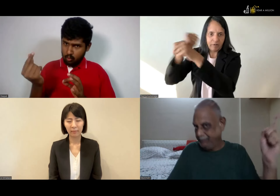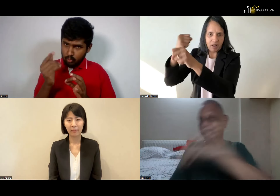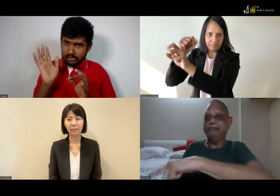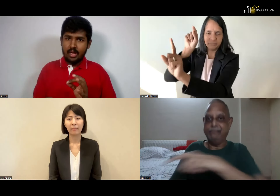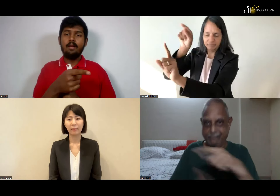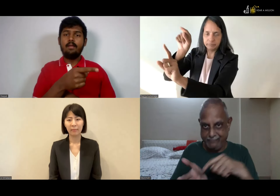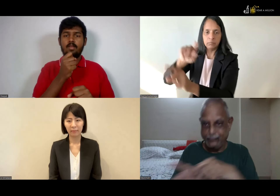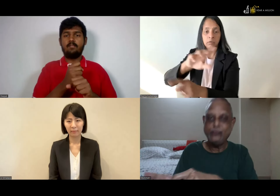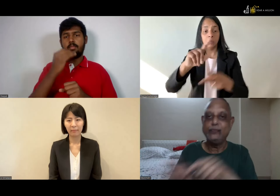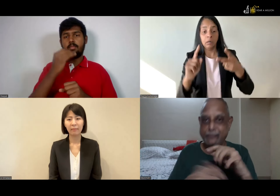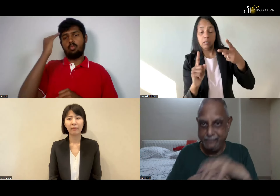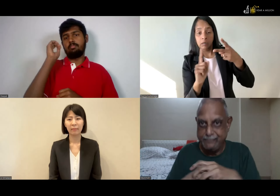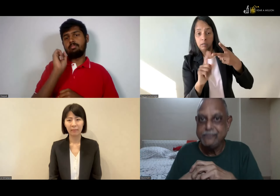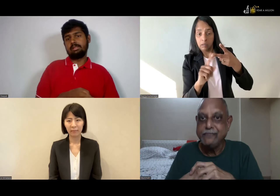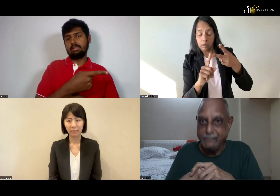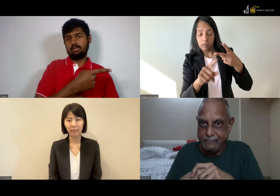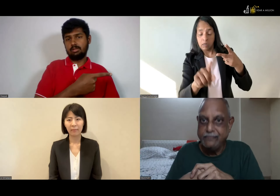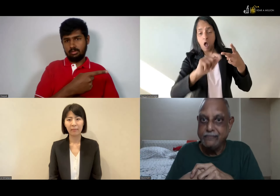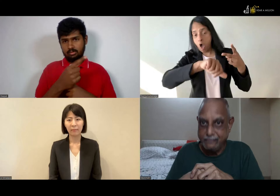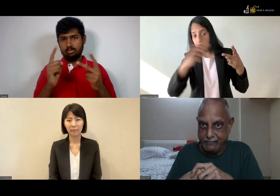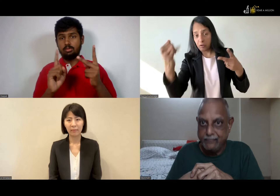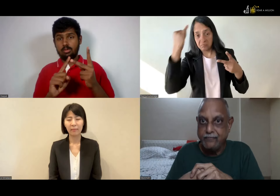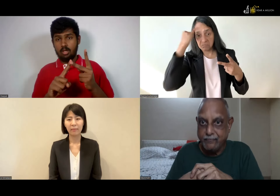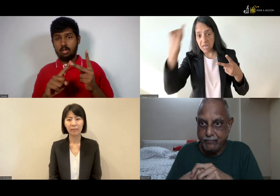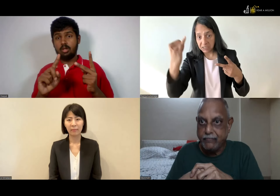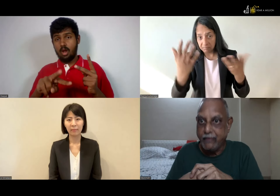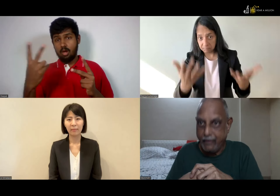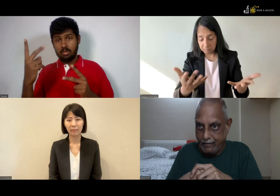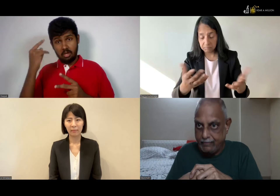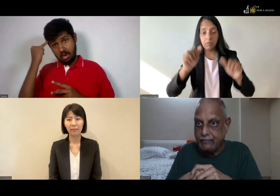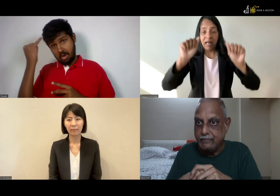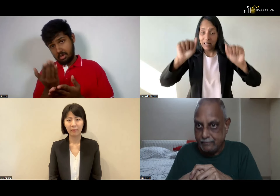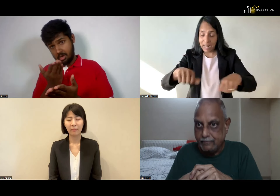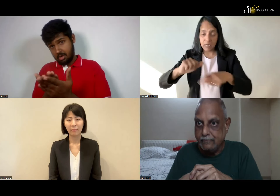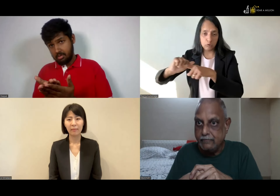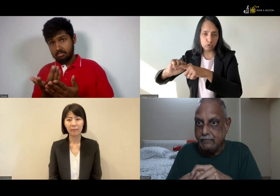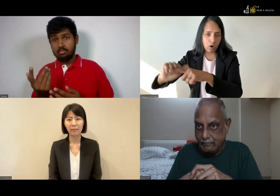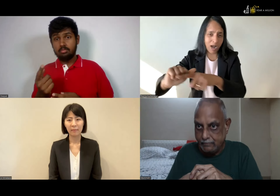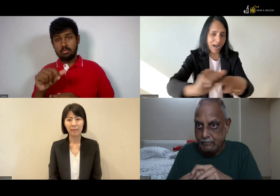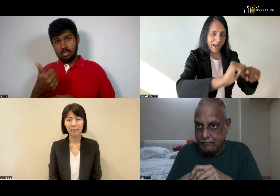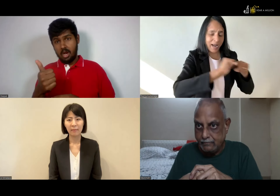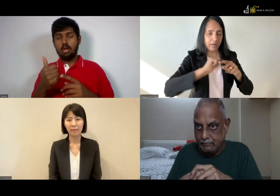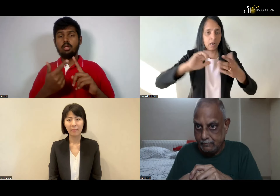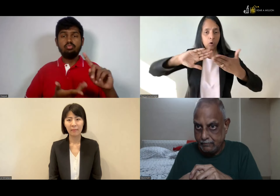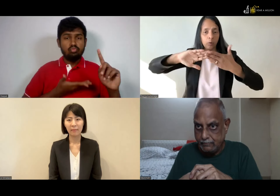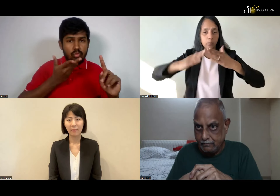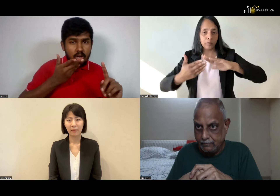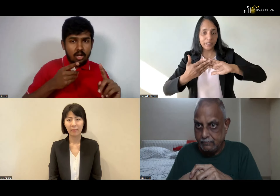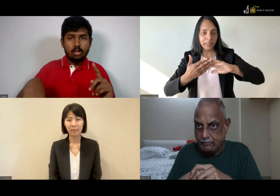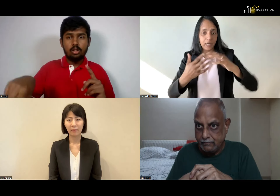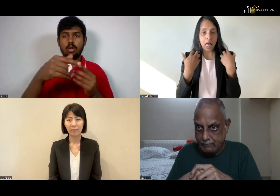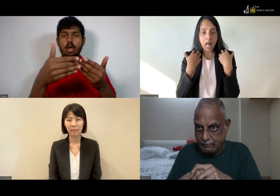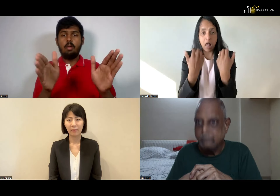that's what needs to be done. Like policy changes need to come with the government. And the other idea is that you can train